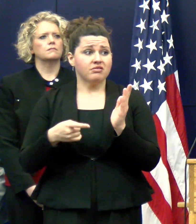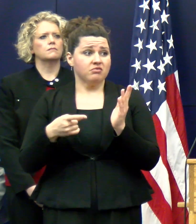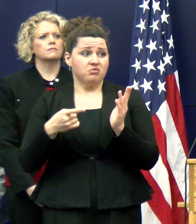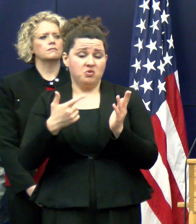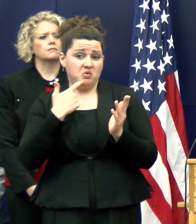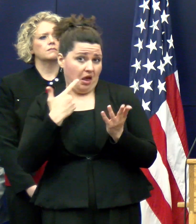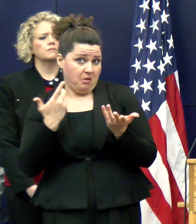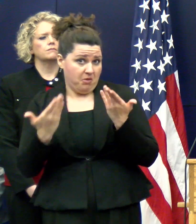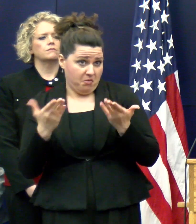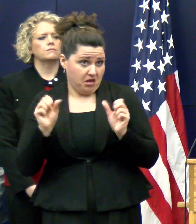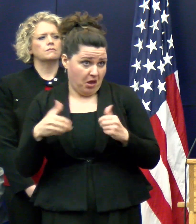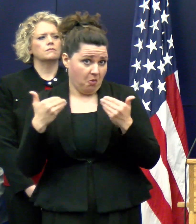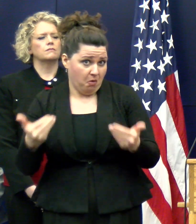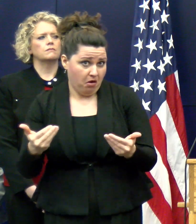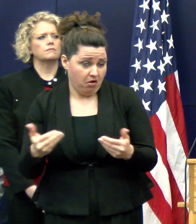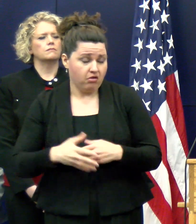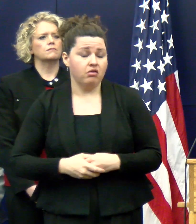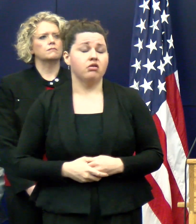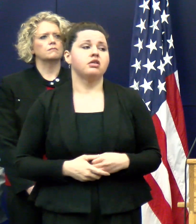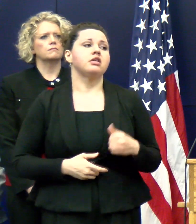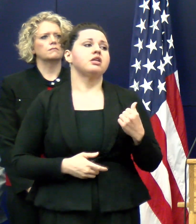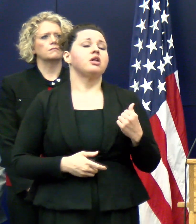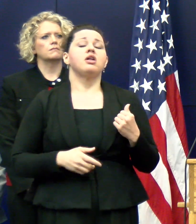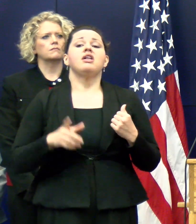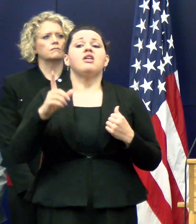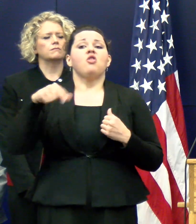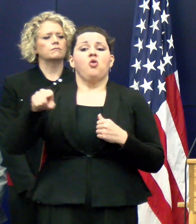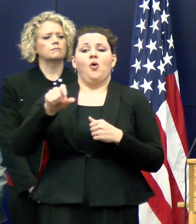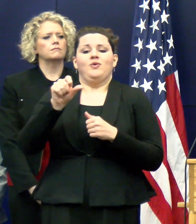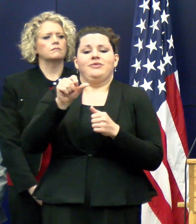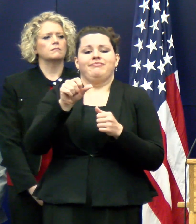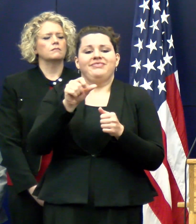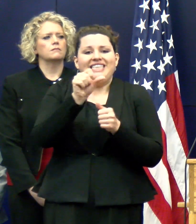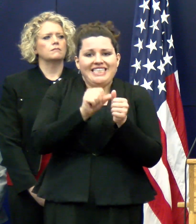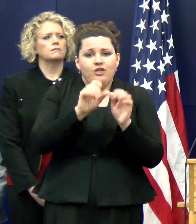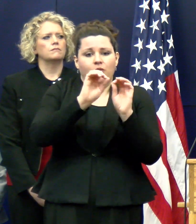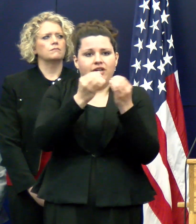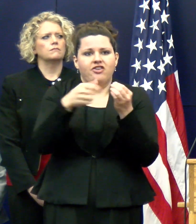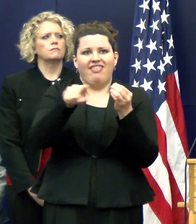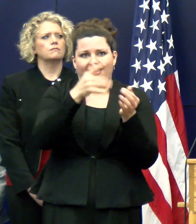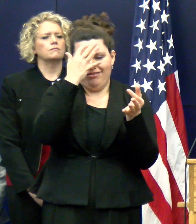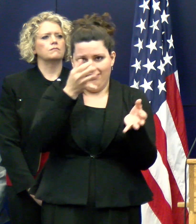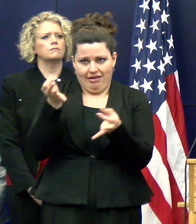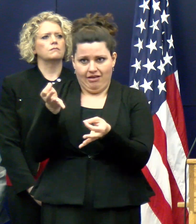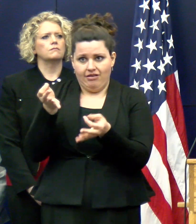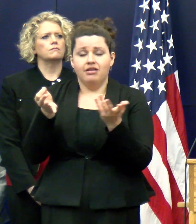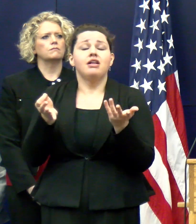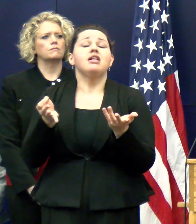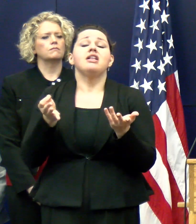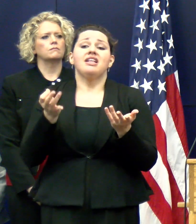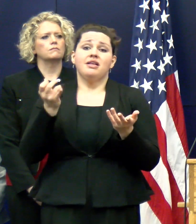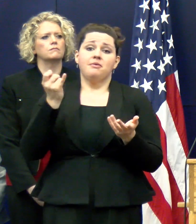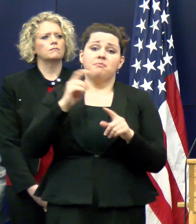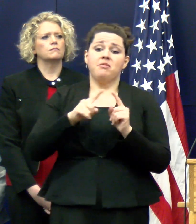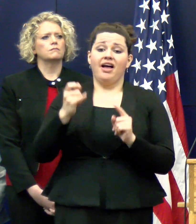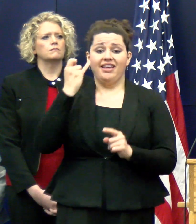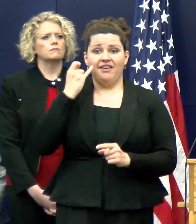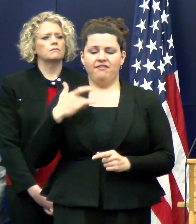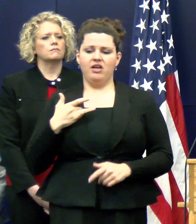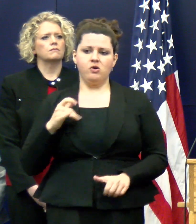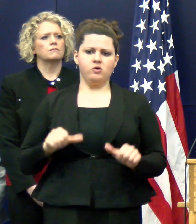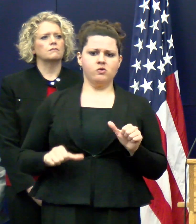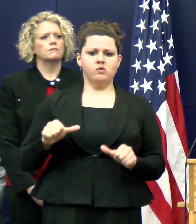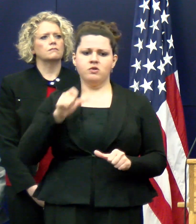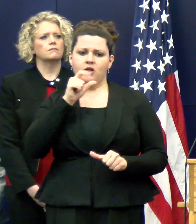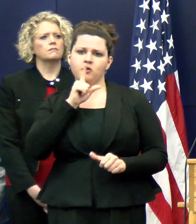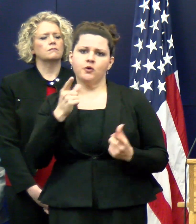groups? Those are decisions that they'll have to make, but what we're saying is if you're unsure what to do, you have a great resource with the Department